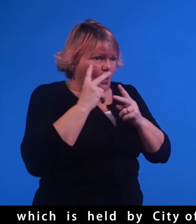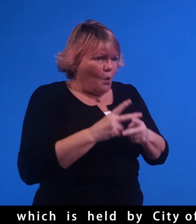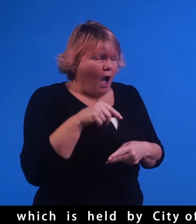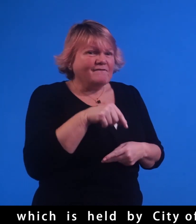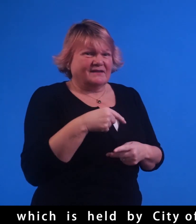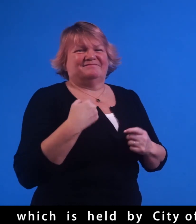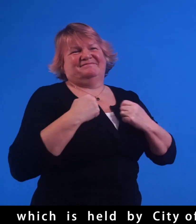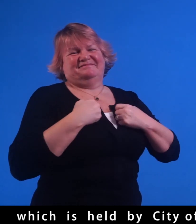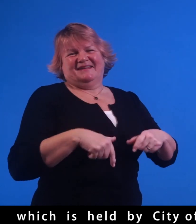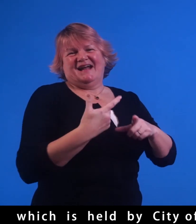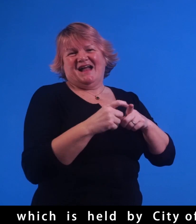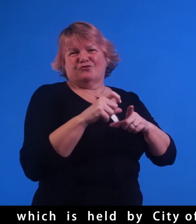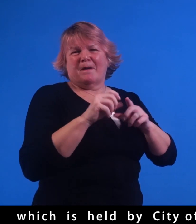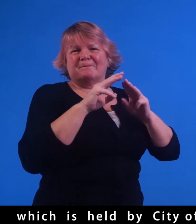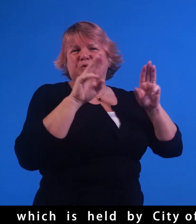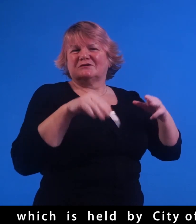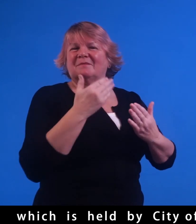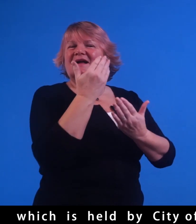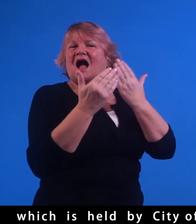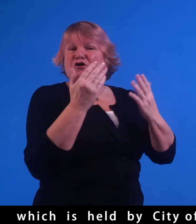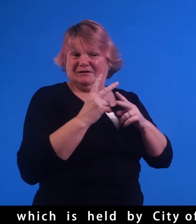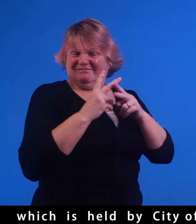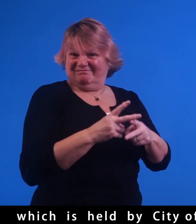Which is held by City of Edinburgh Museums and Galleries.